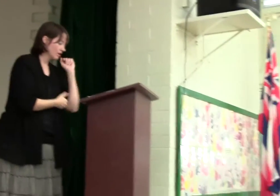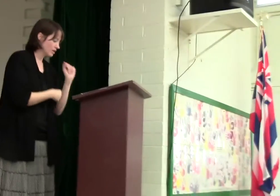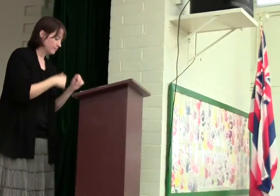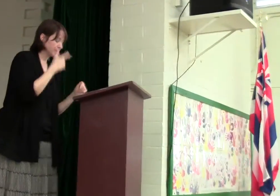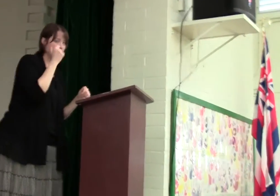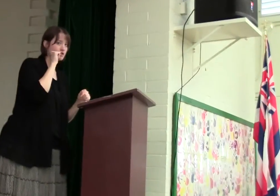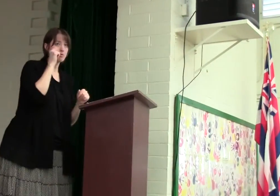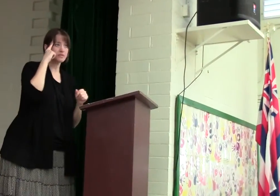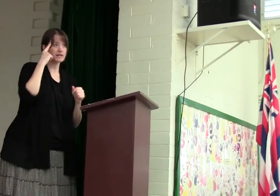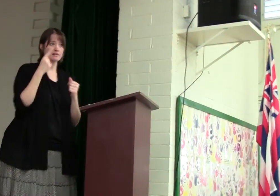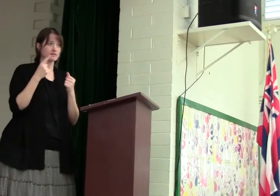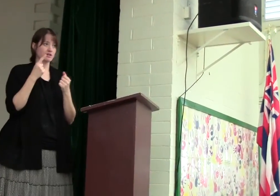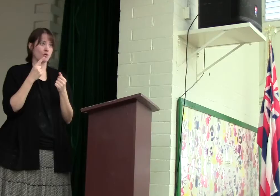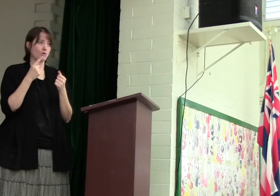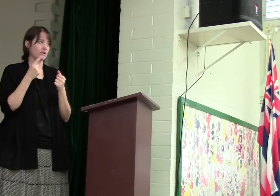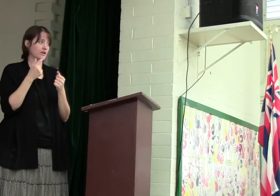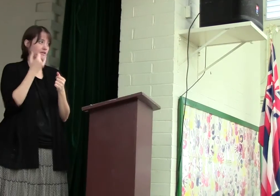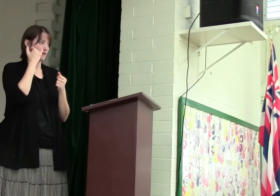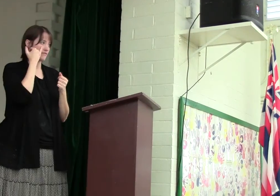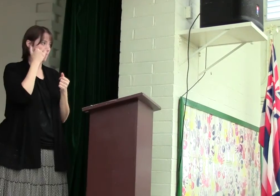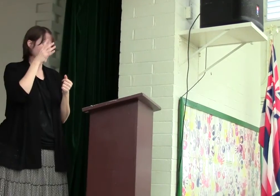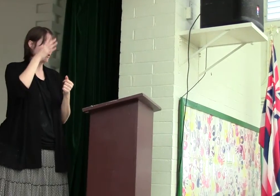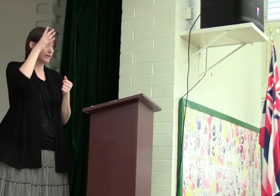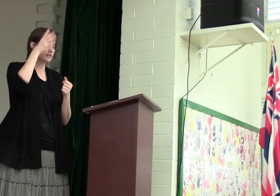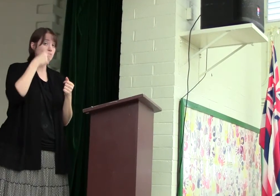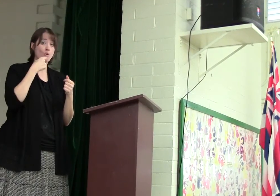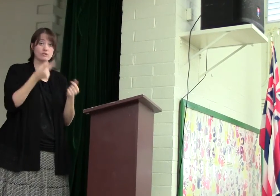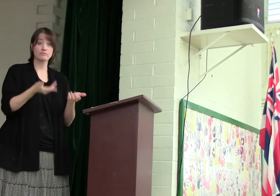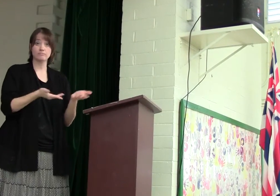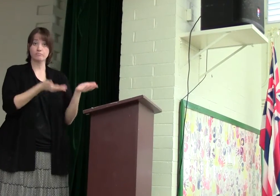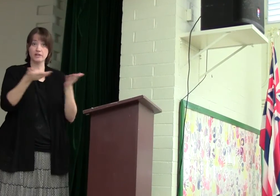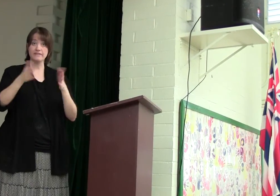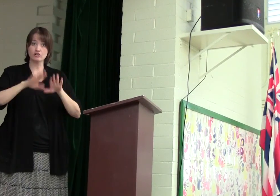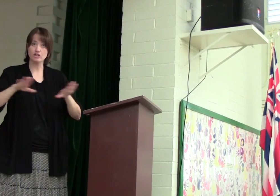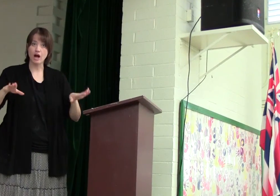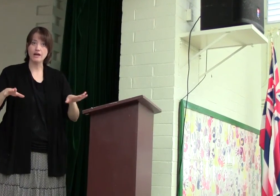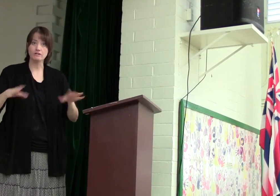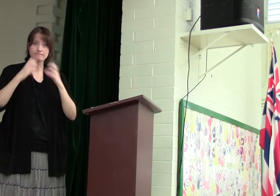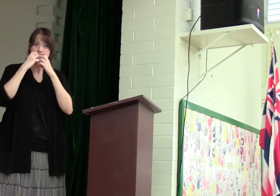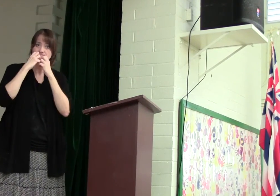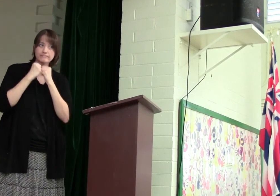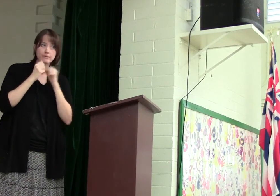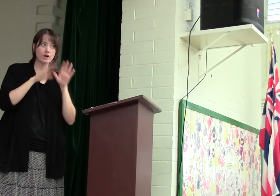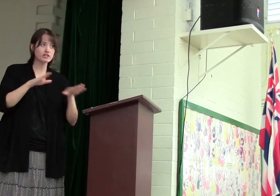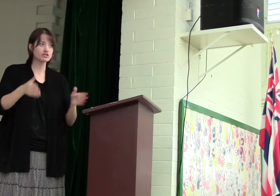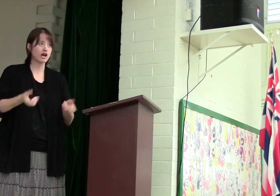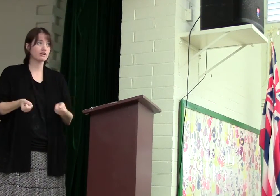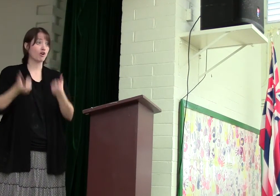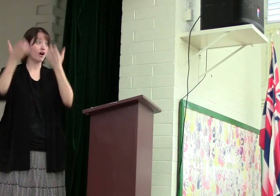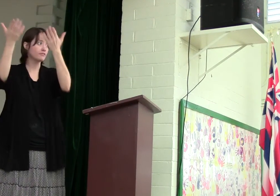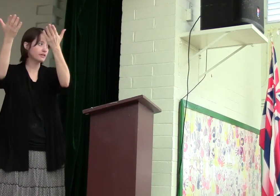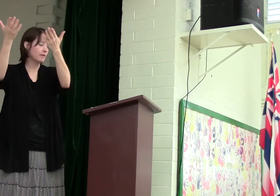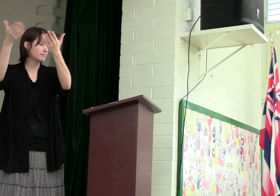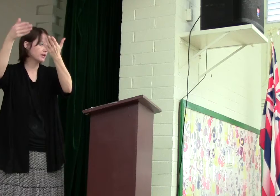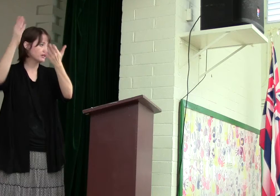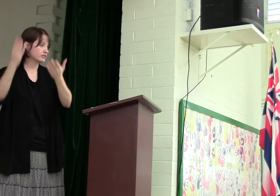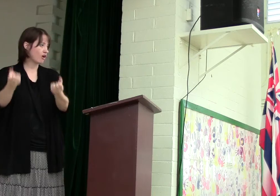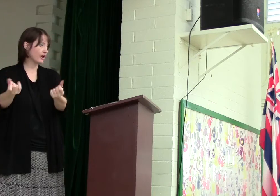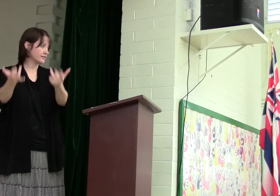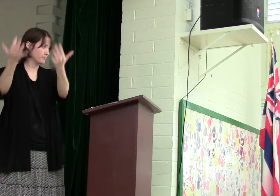Because I don't think, you know, if a parent is told to bring their child, their precious child, and offer them up to God as a